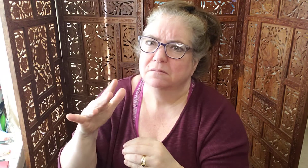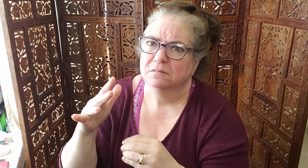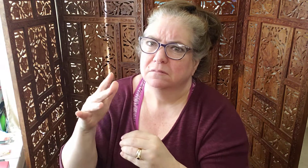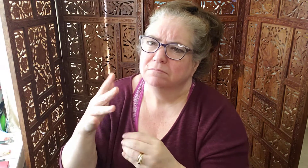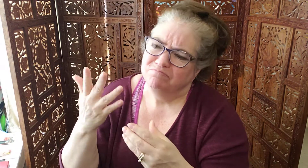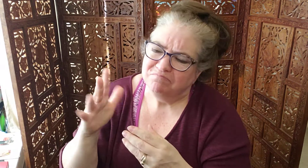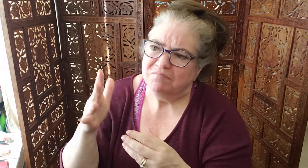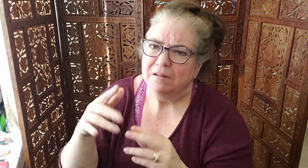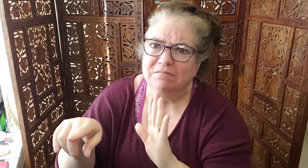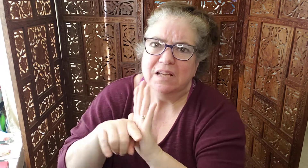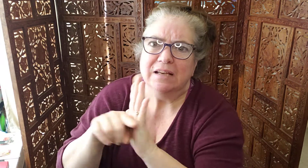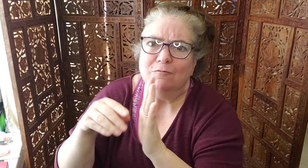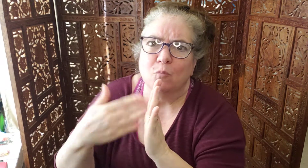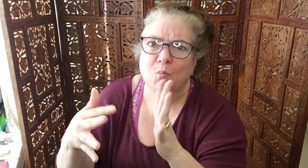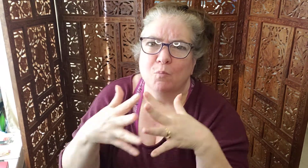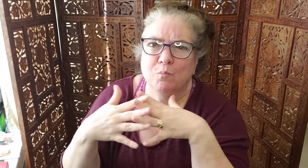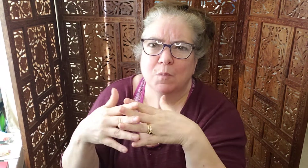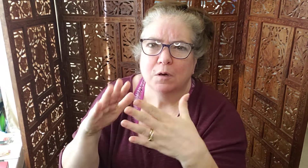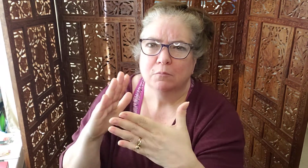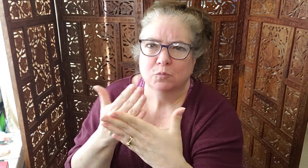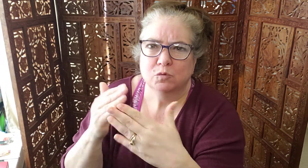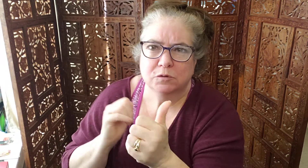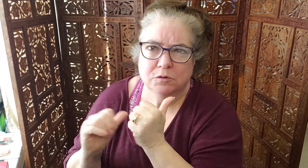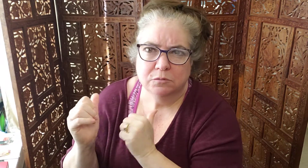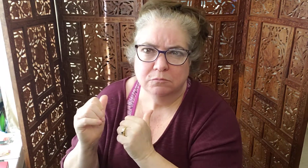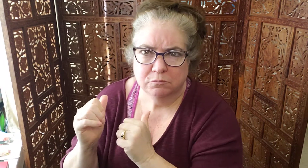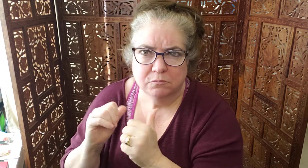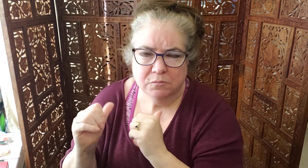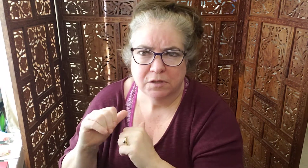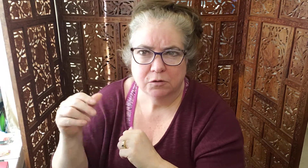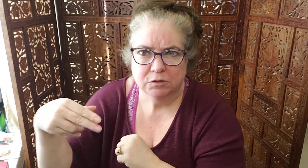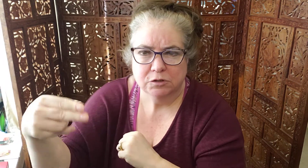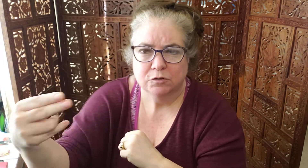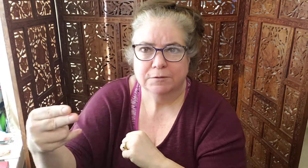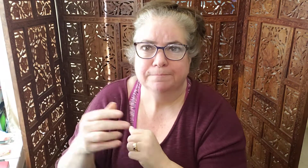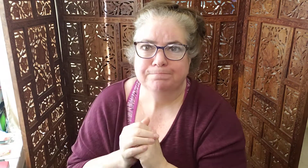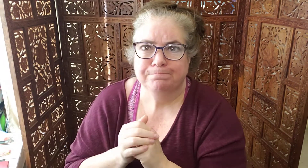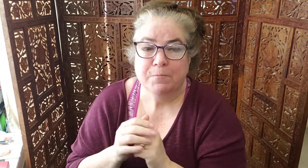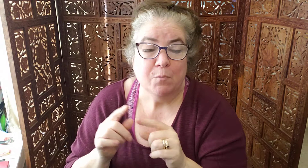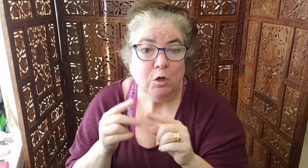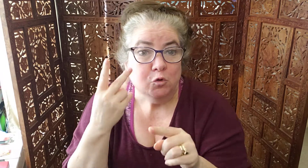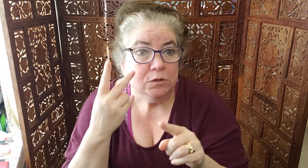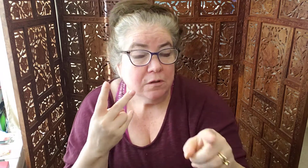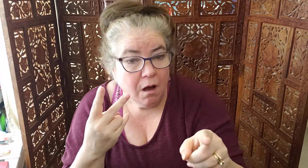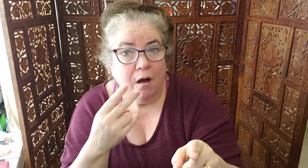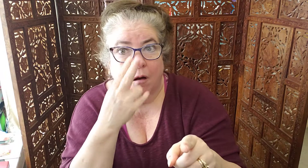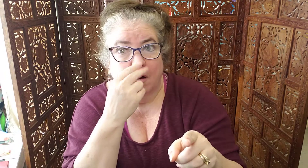history. There were knockabout comedy acts from vaudeville. There